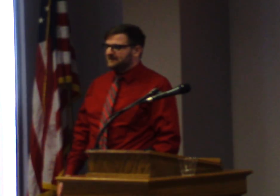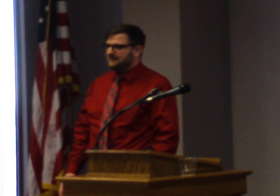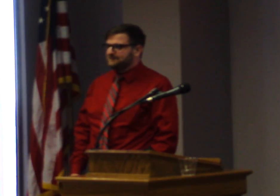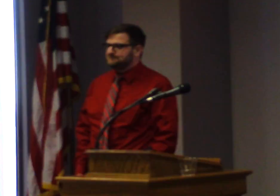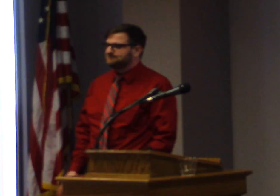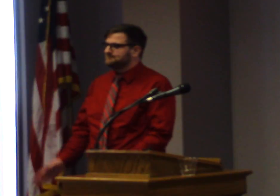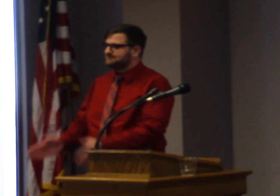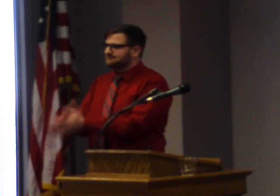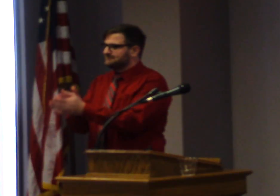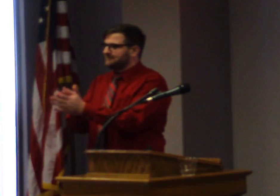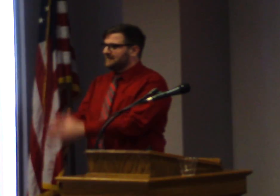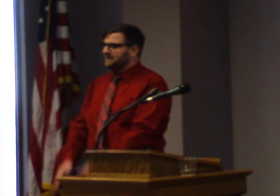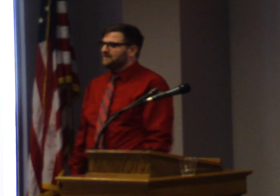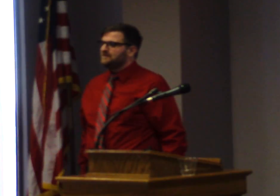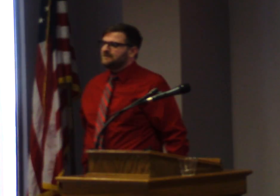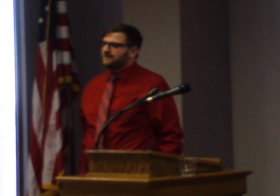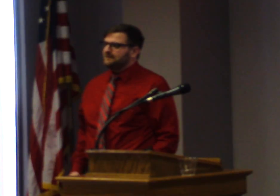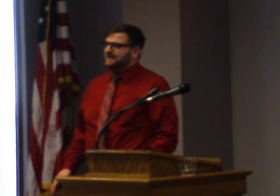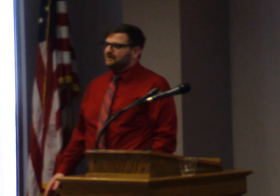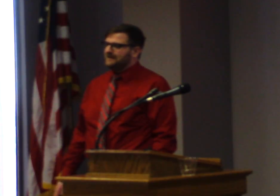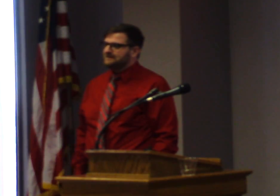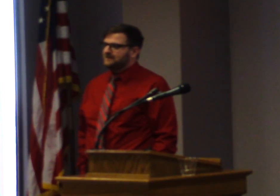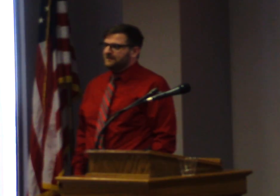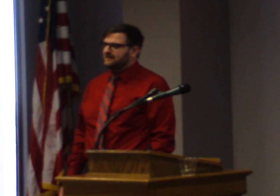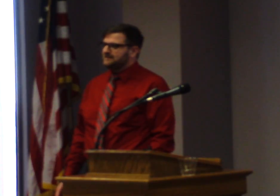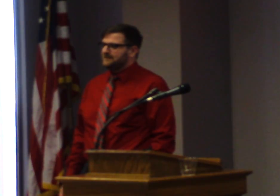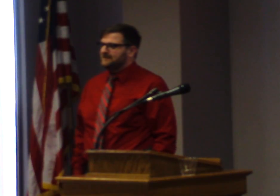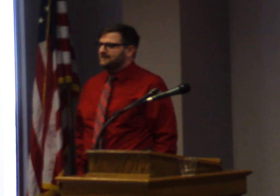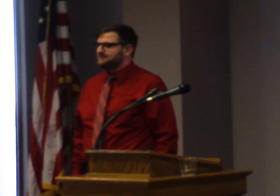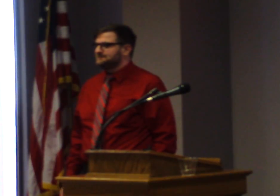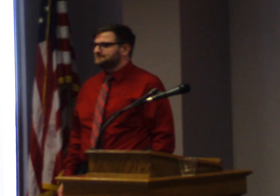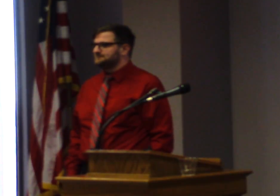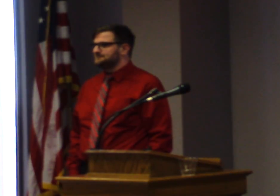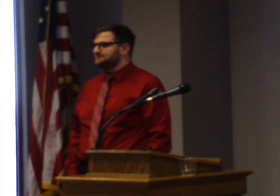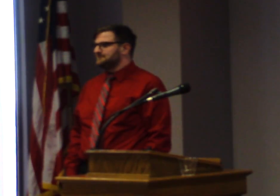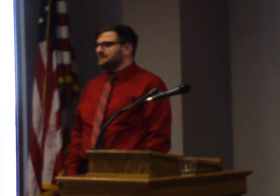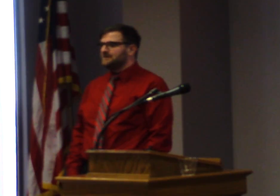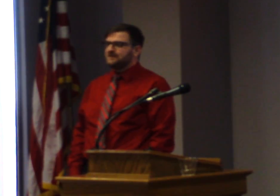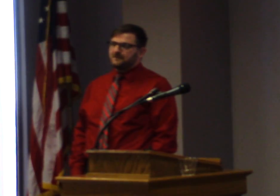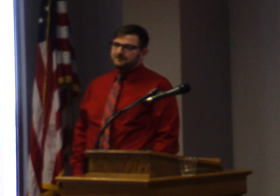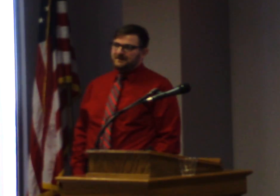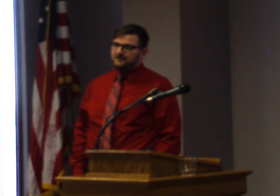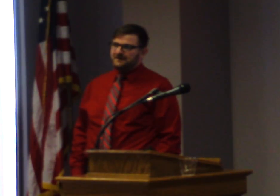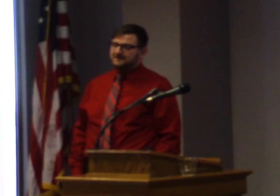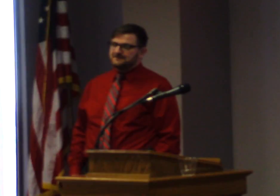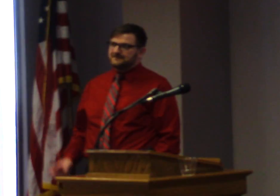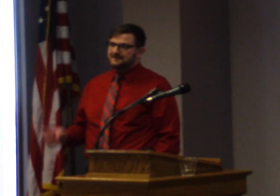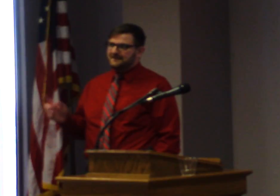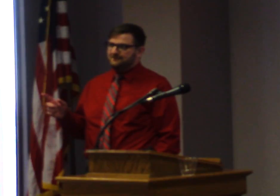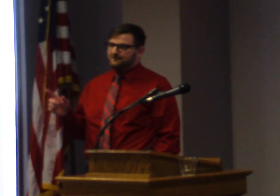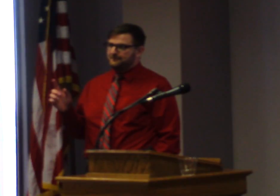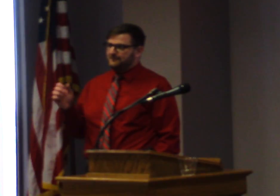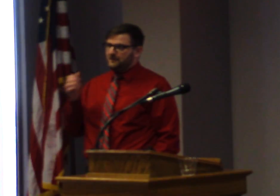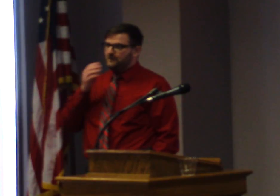disability? Do you know anybody who has a learning disability? Do you know anybody who has deaf? Who is